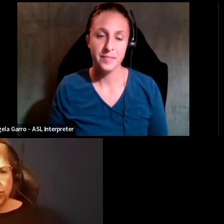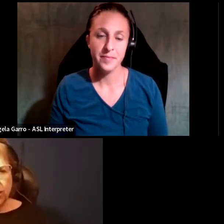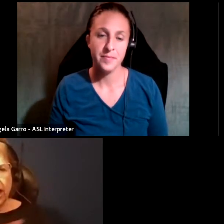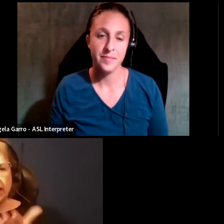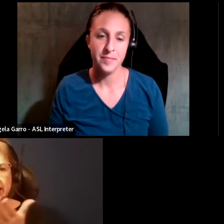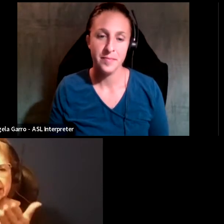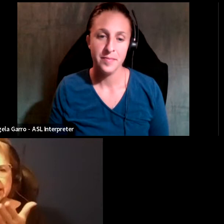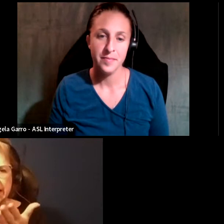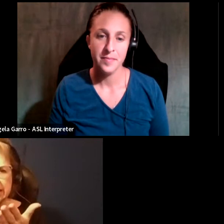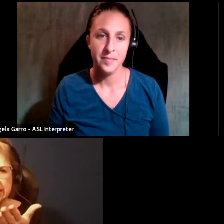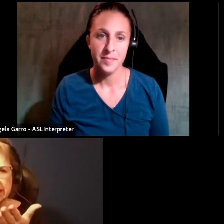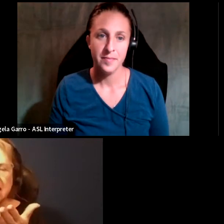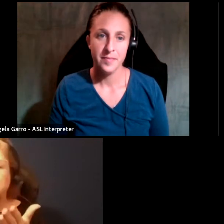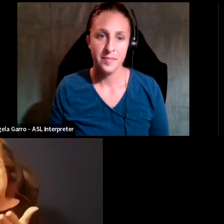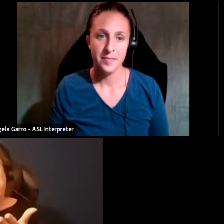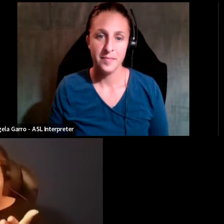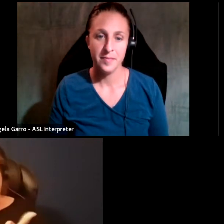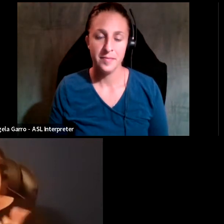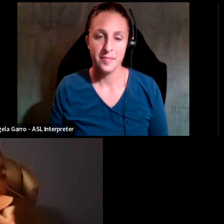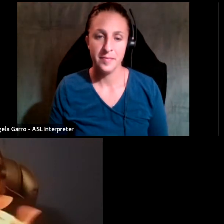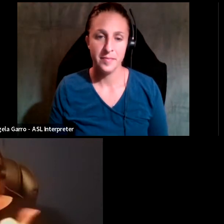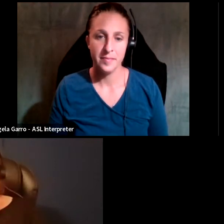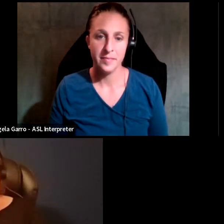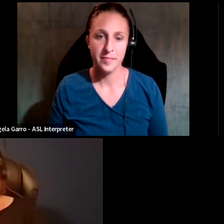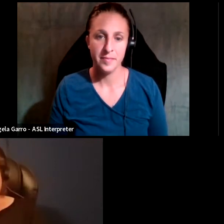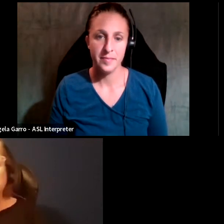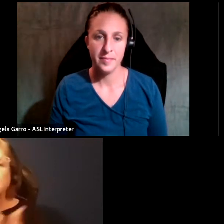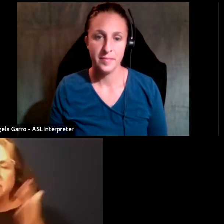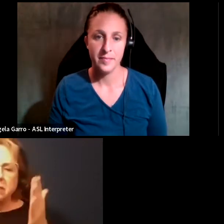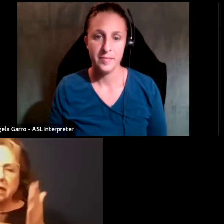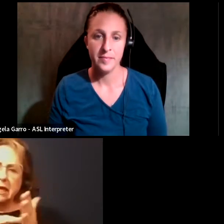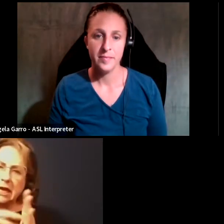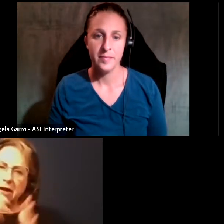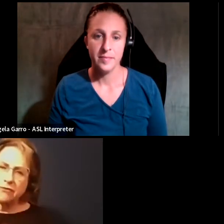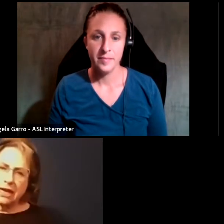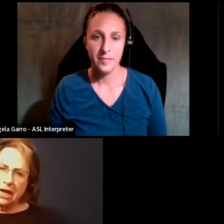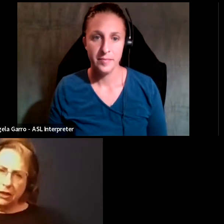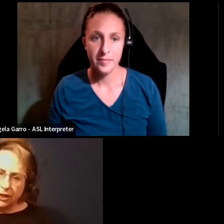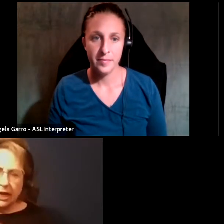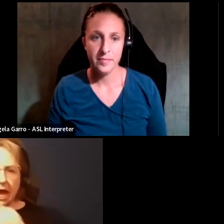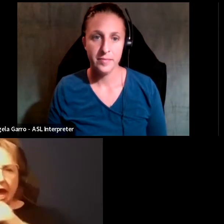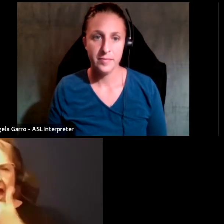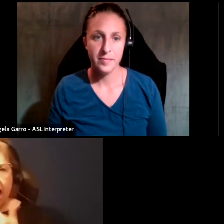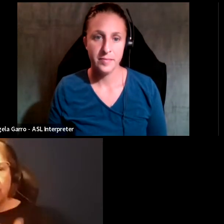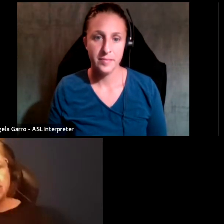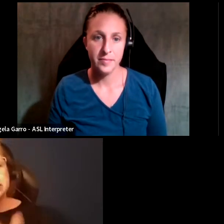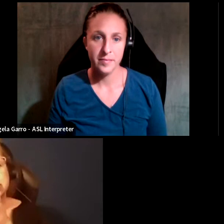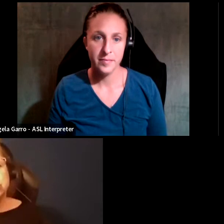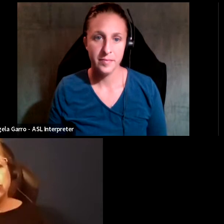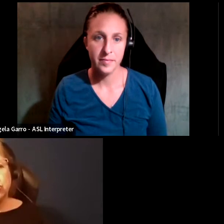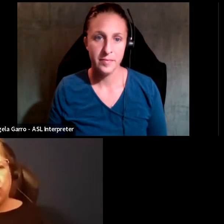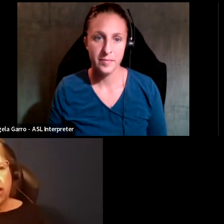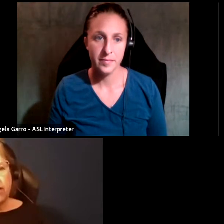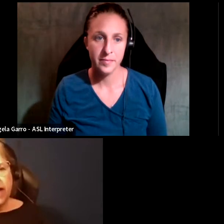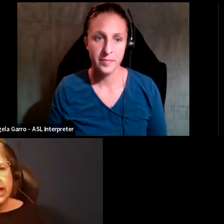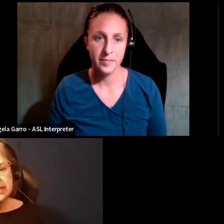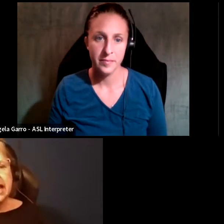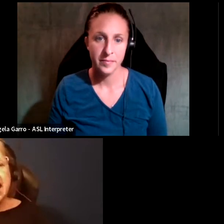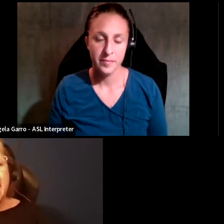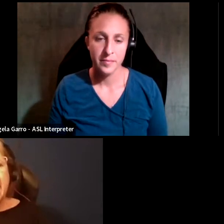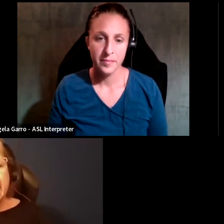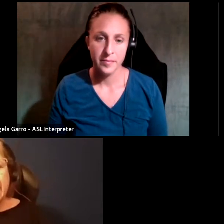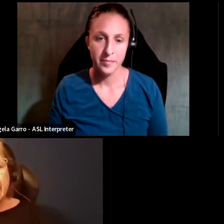because I'm not going to spend the time here tonight, but what ELD is, how a student qualifies, what are some of the components of the programs,